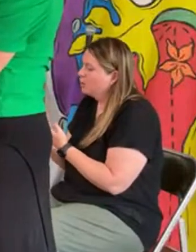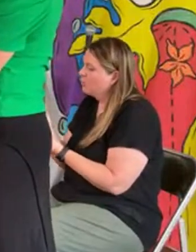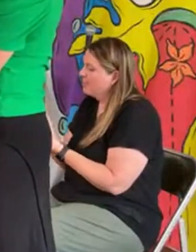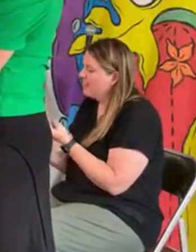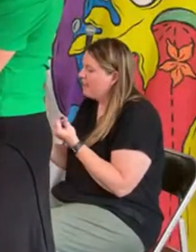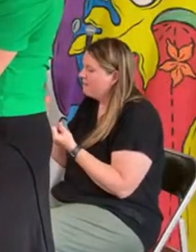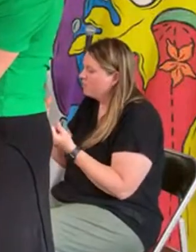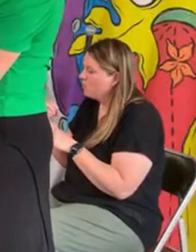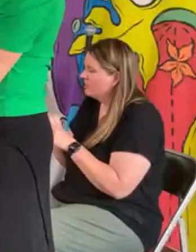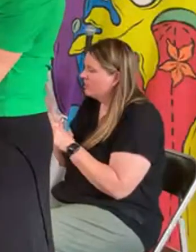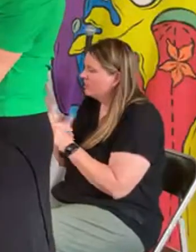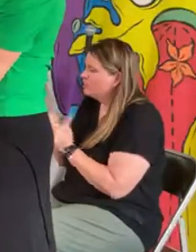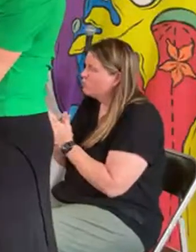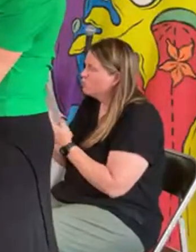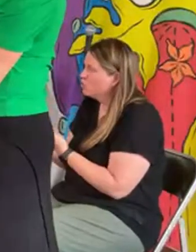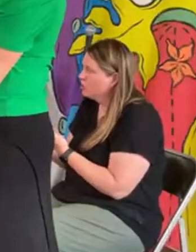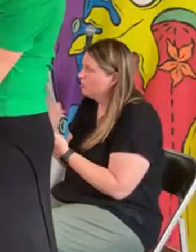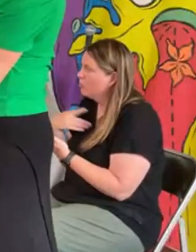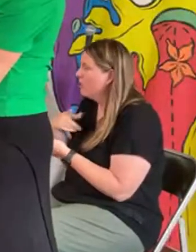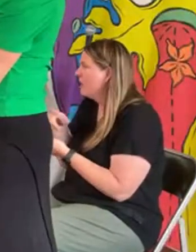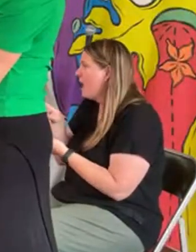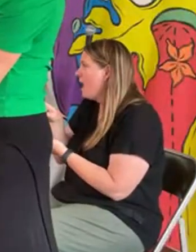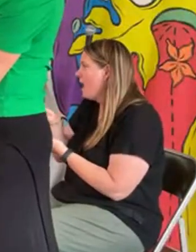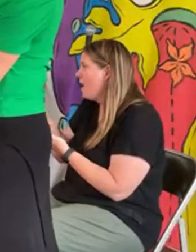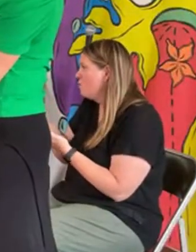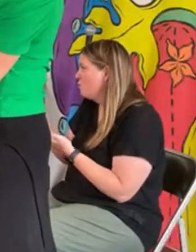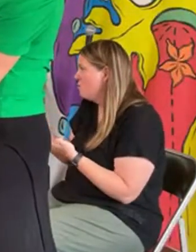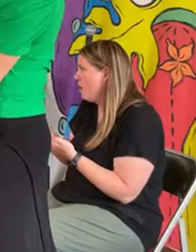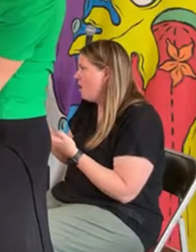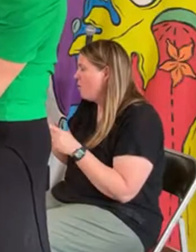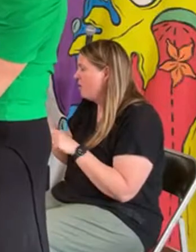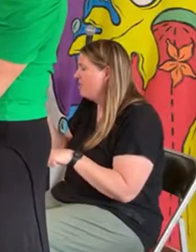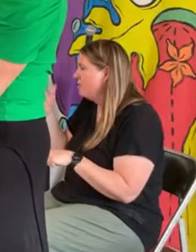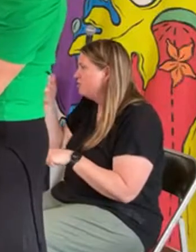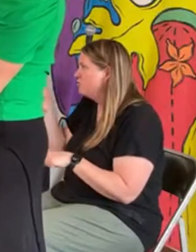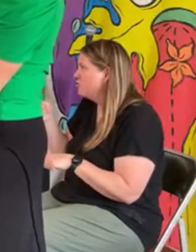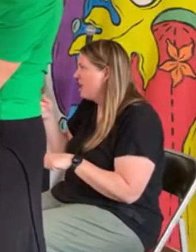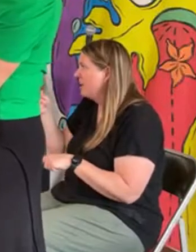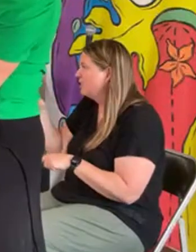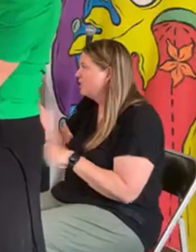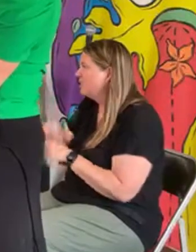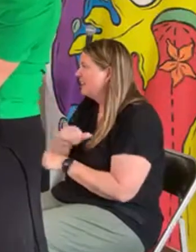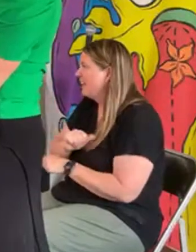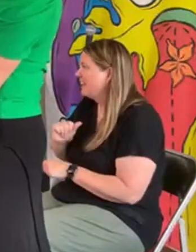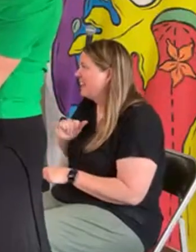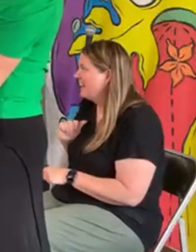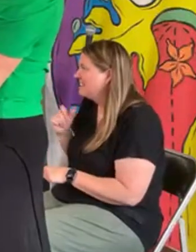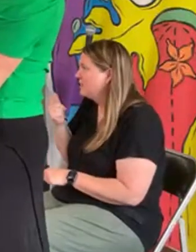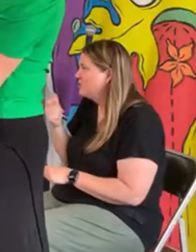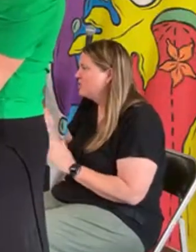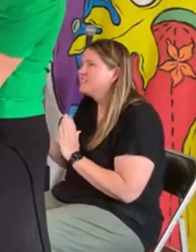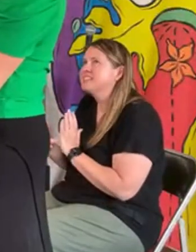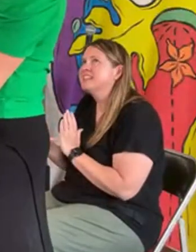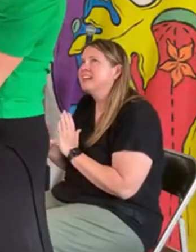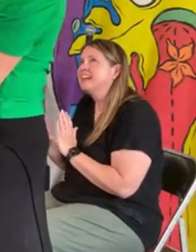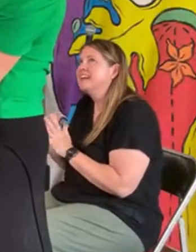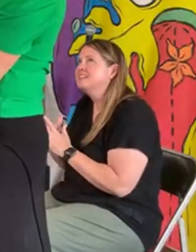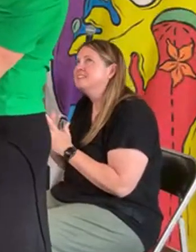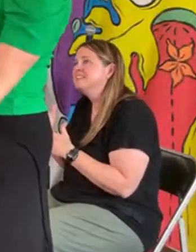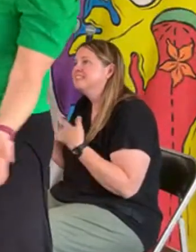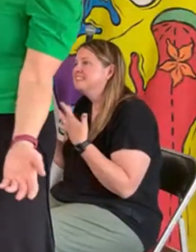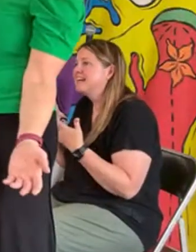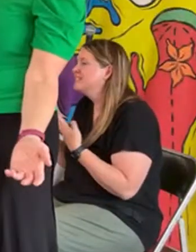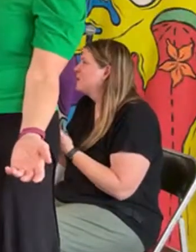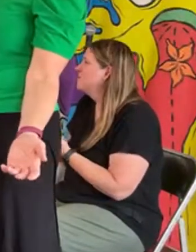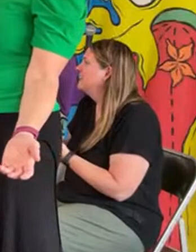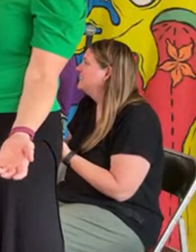room. When I wrote this NEA Big Read grant, you were in Atlanta at Georgia Tech. And I was so excited because it would be so